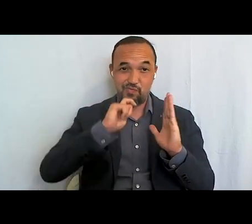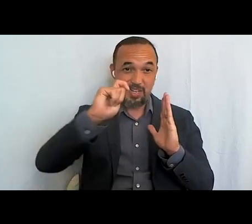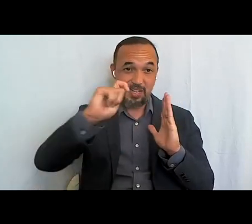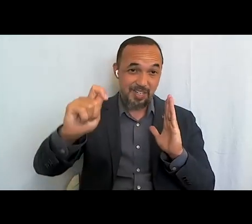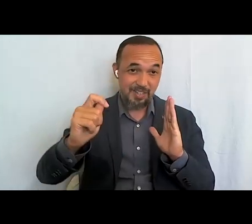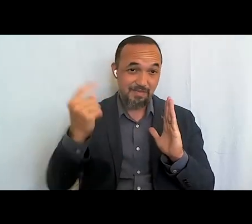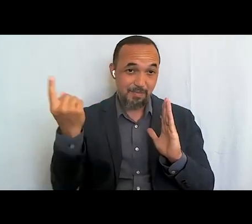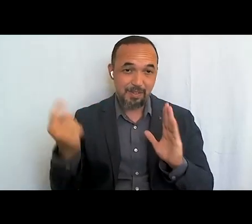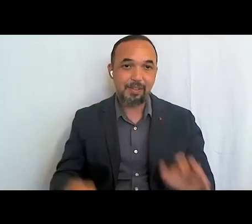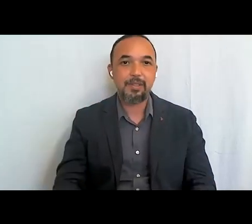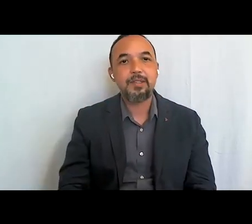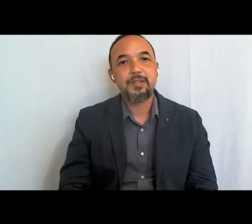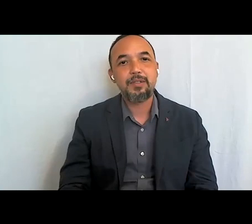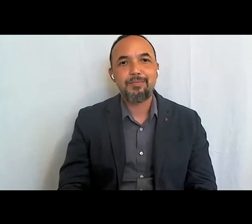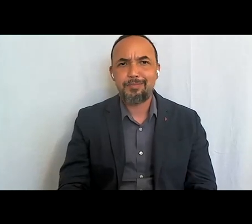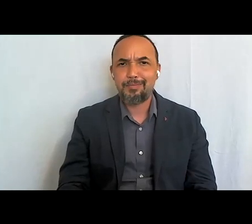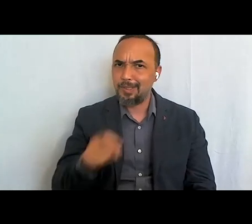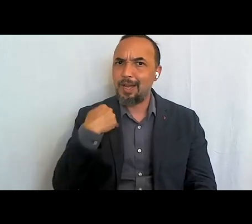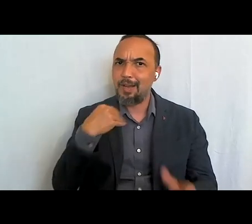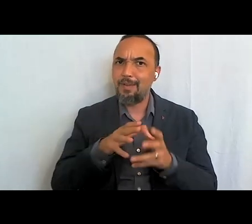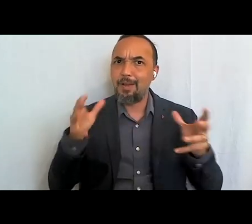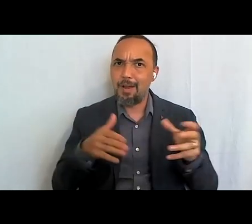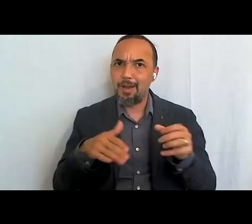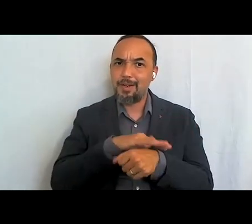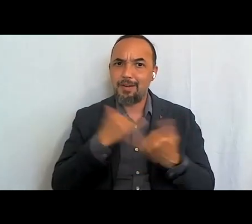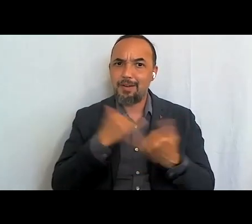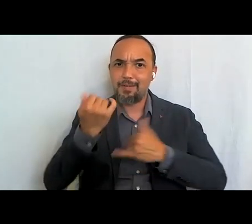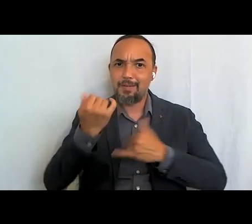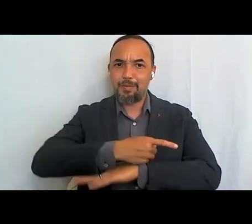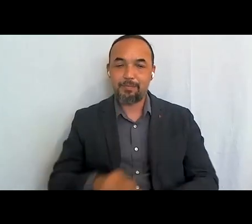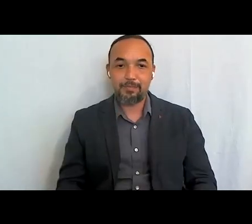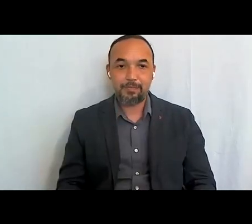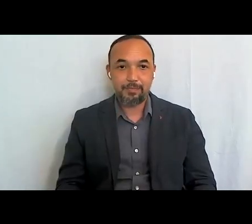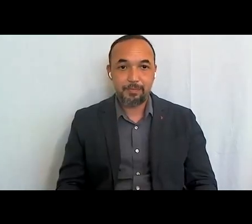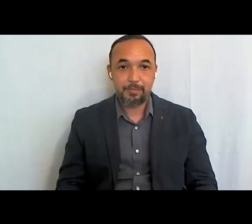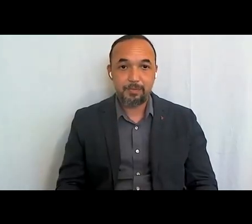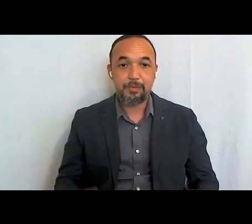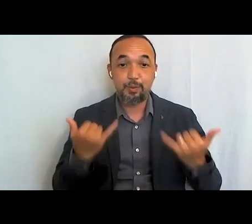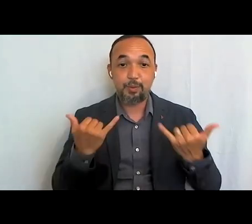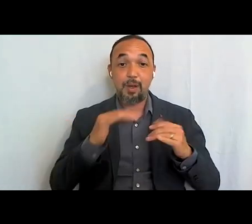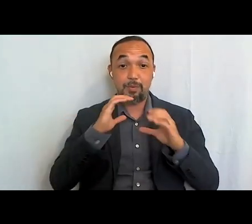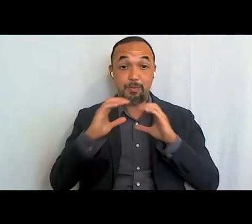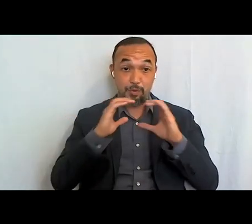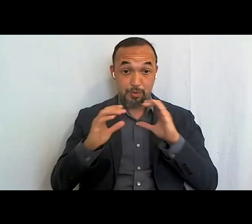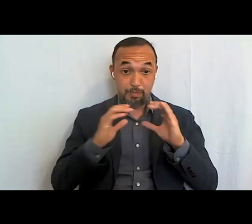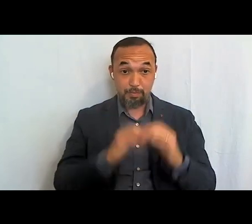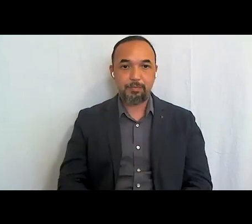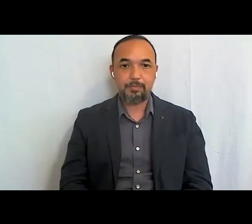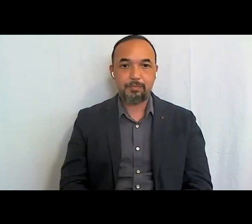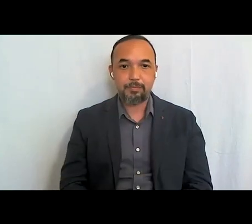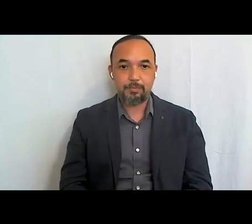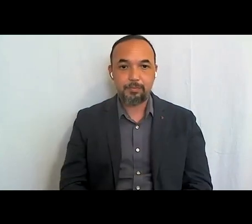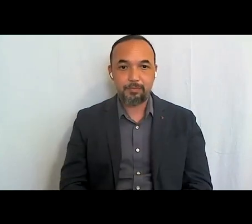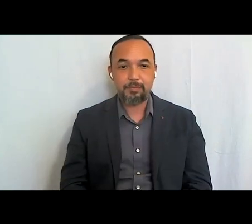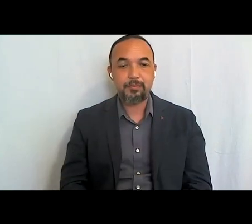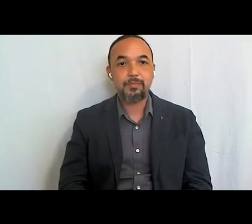because we have a lot to cover, okay? So here's the deal with communication. I'm just getting my notes here. How many of you, raise your hand,